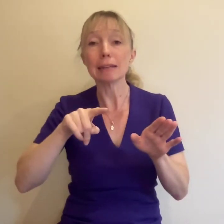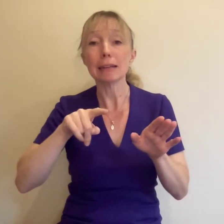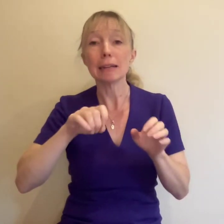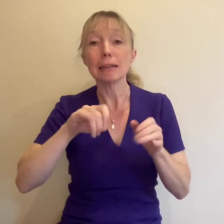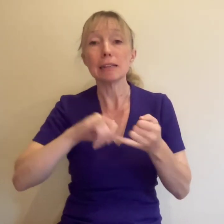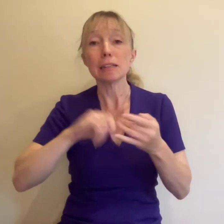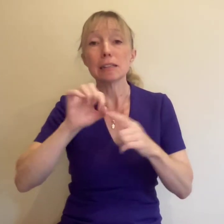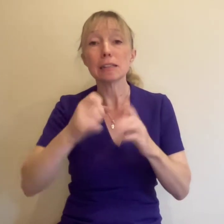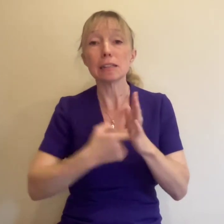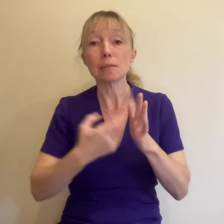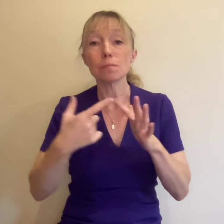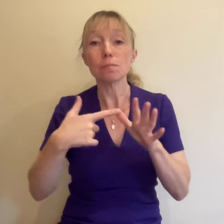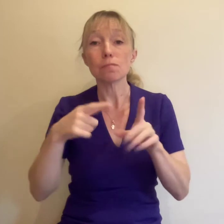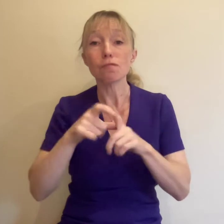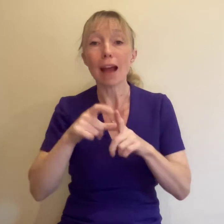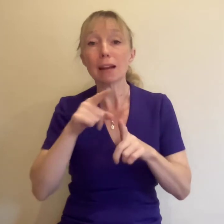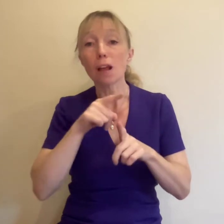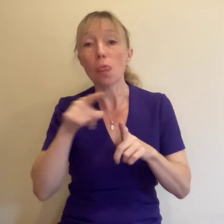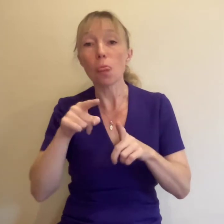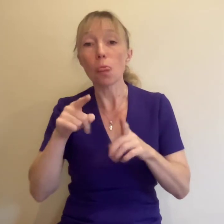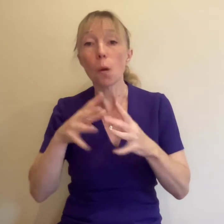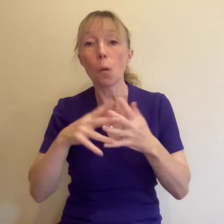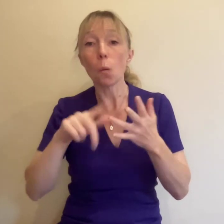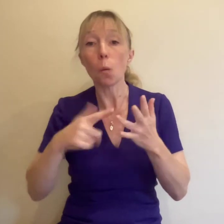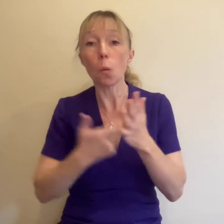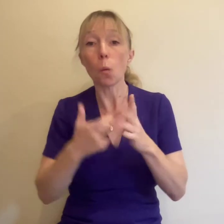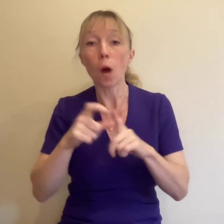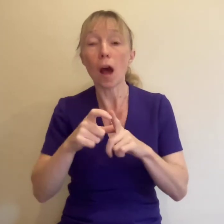emily@spreadtheword.org.uk, putting Early Career Bursaries in the subject line.